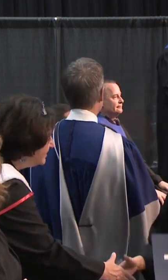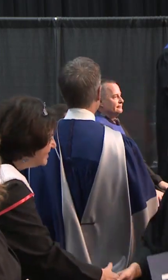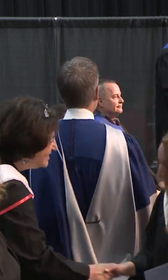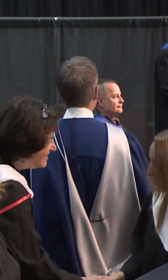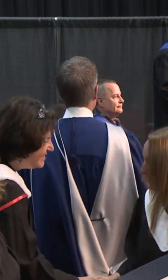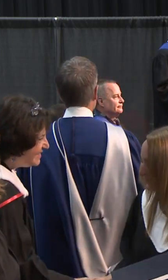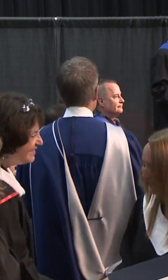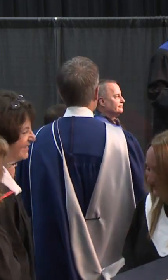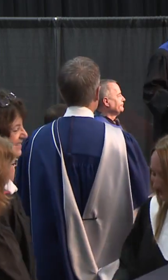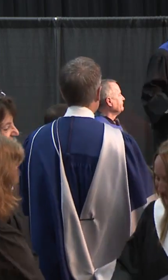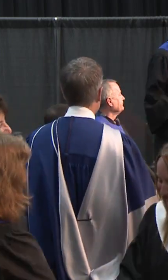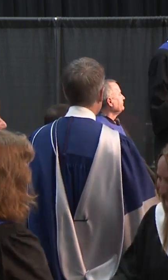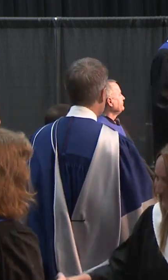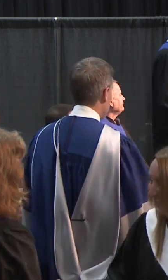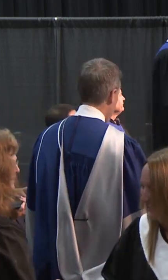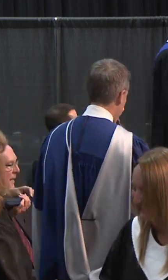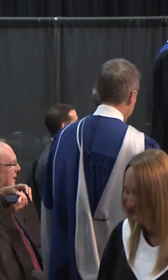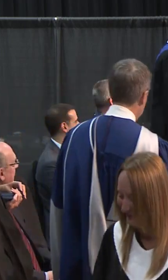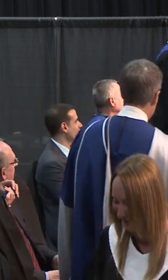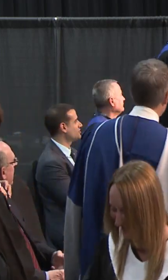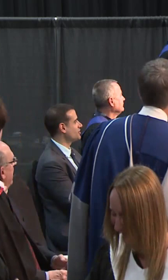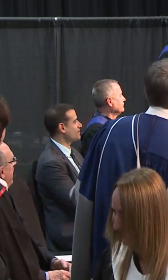Vanessa Doucette.